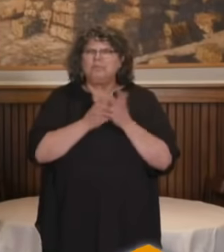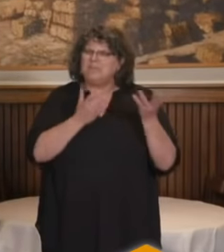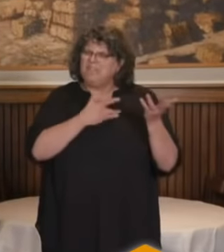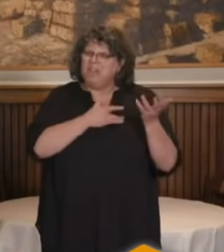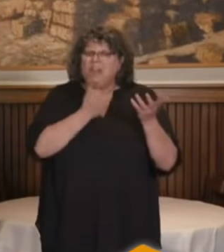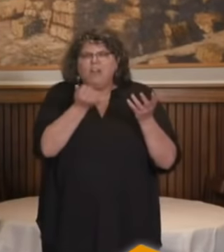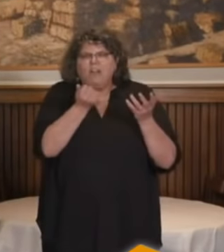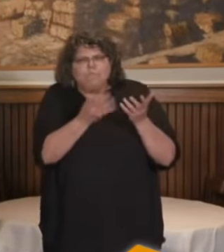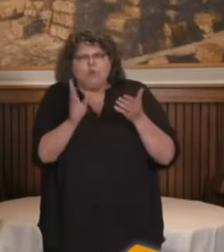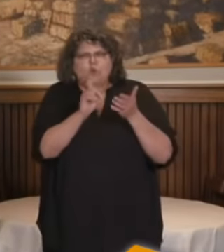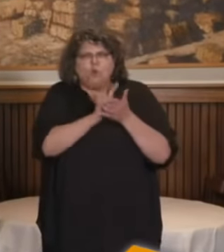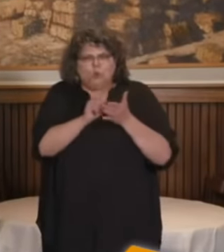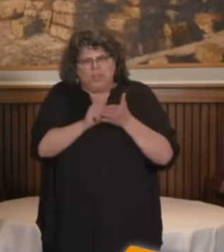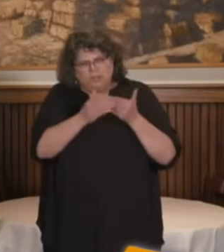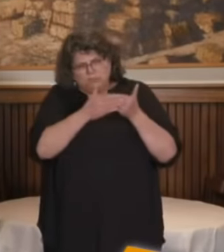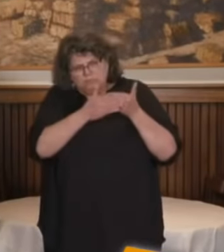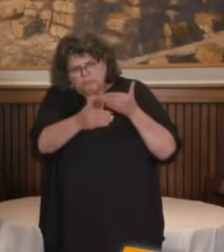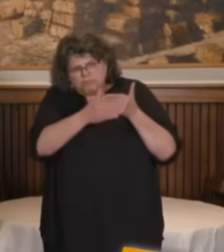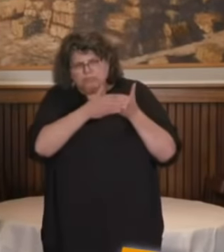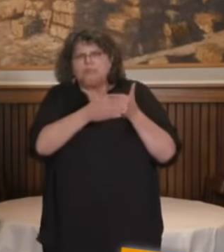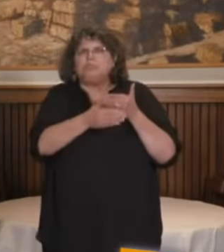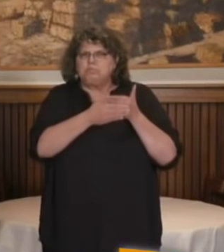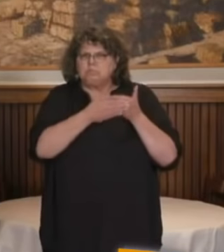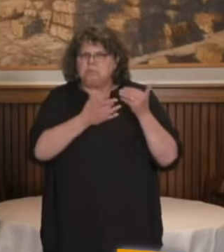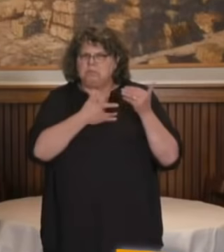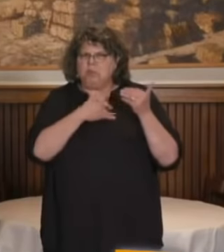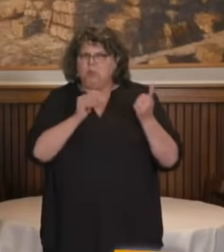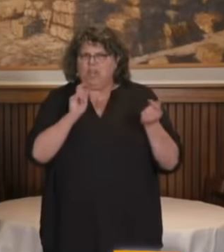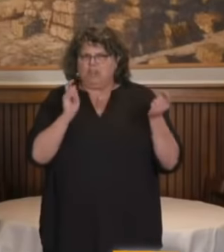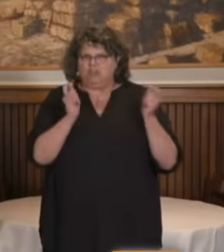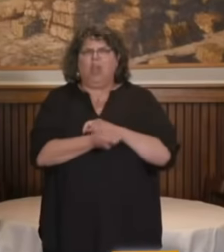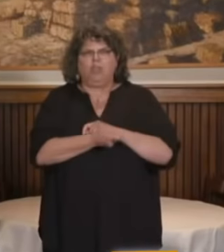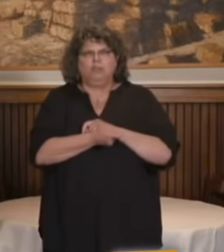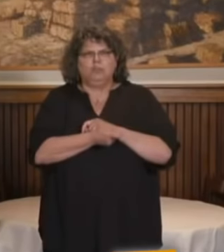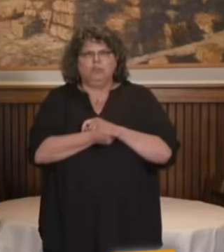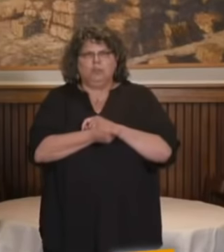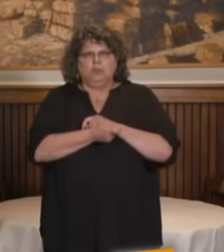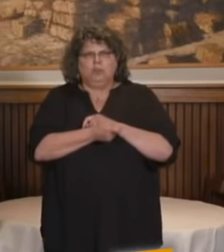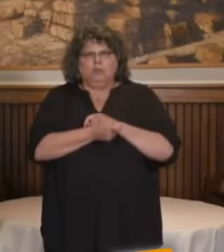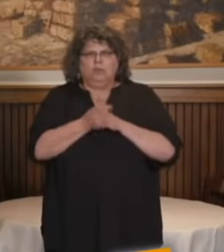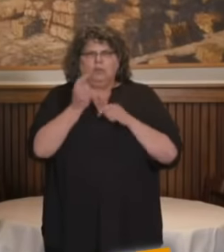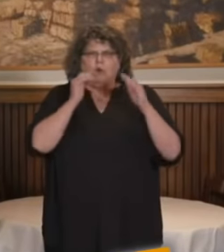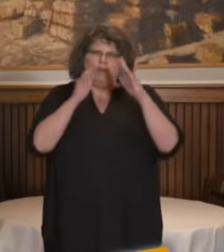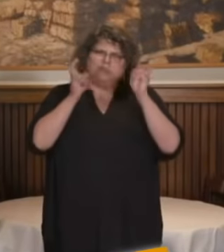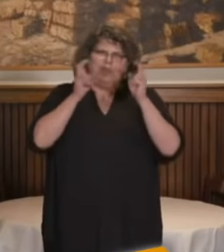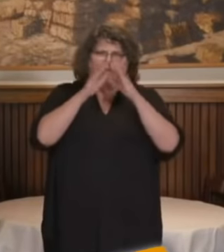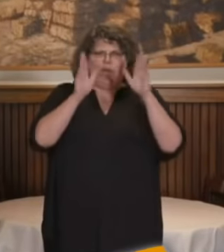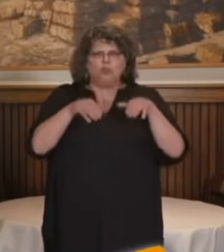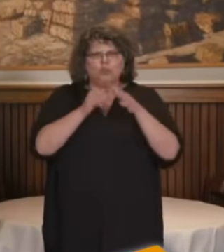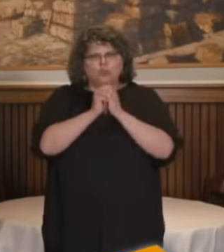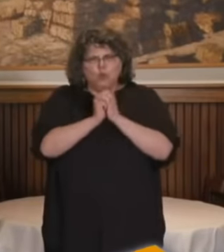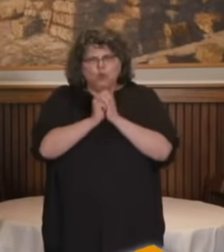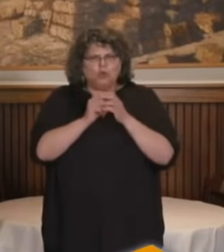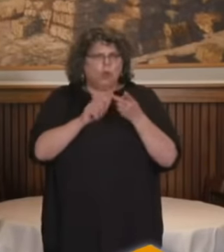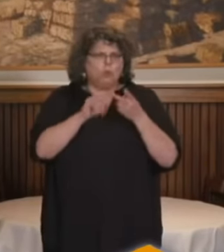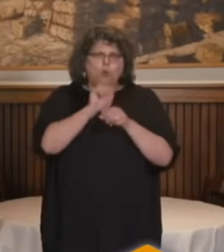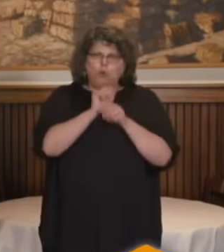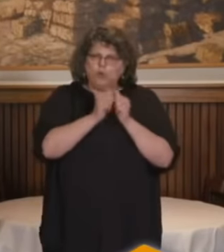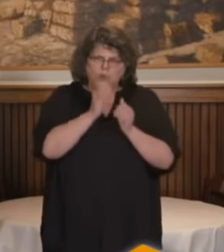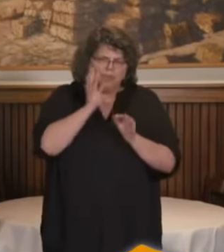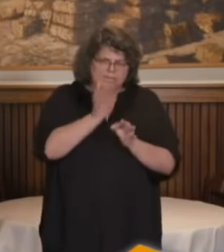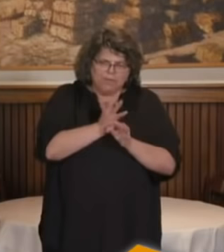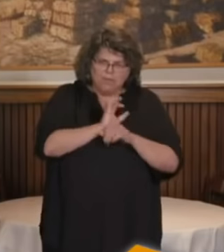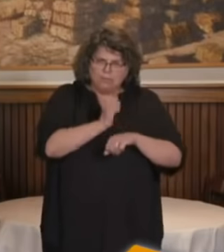few weeks of some meaningful modifications as it relates to houses of worship, working with a faith-based